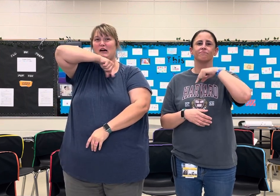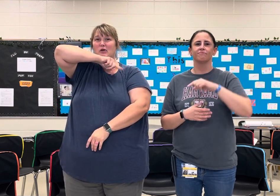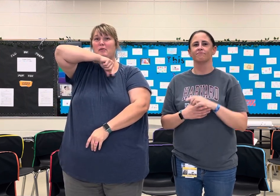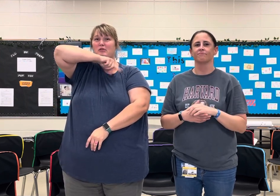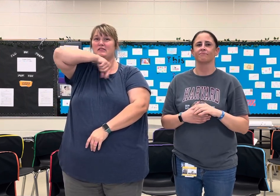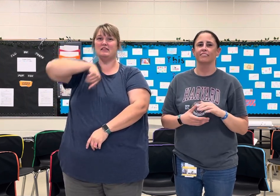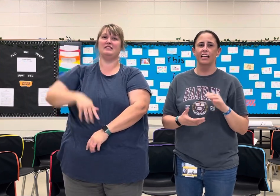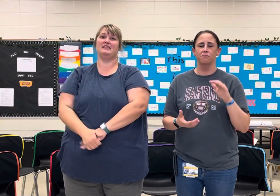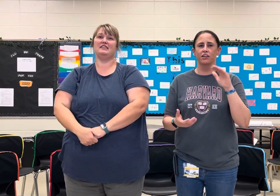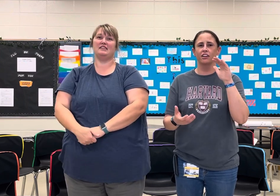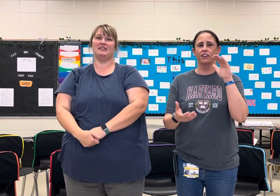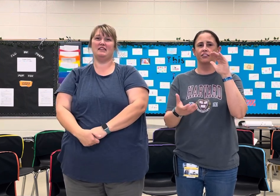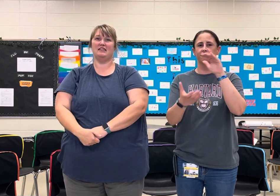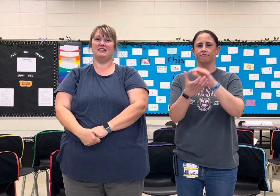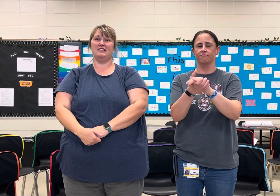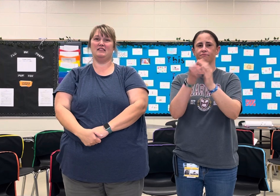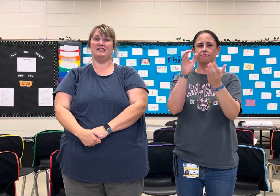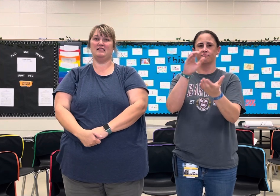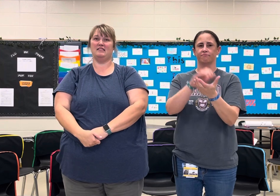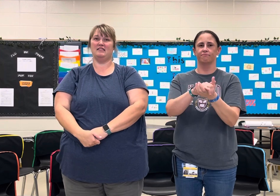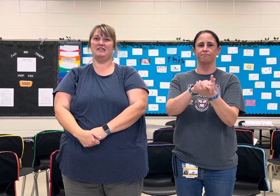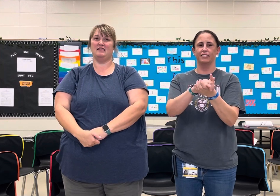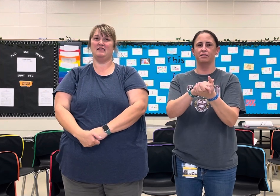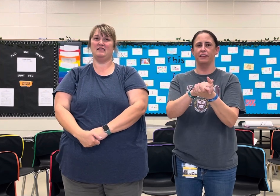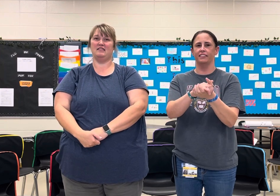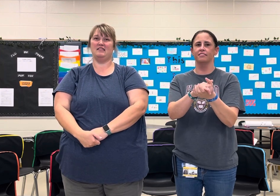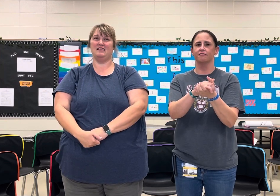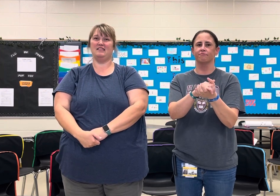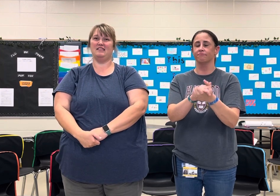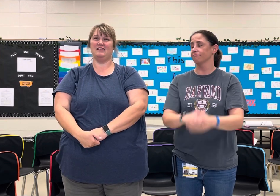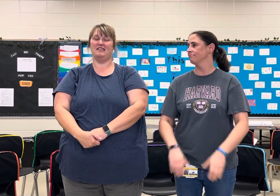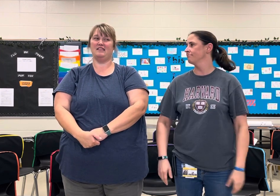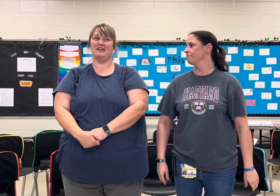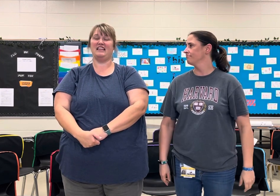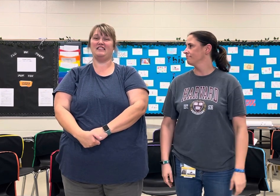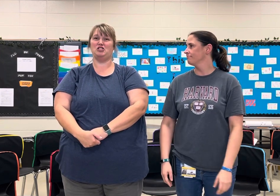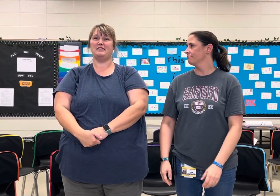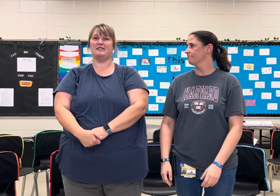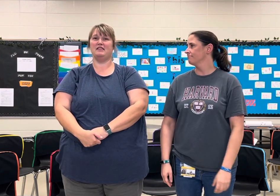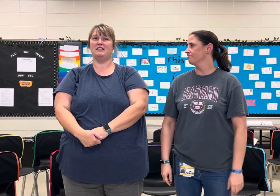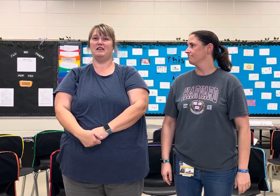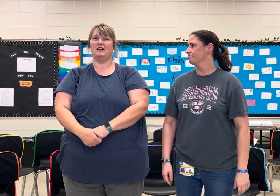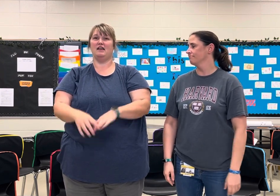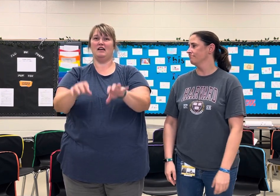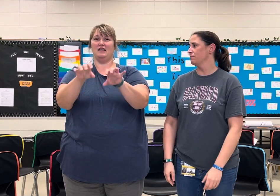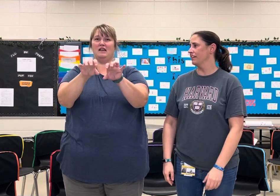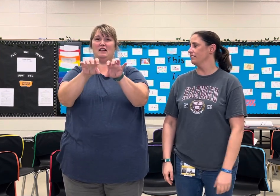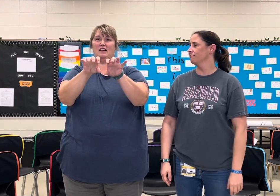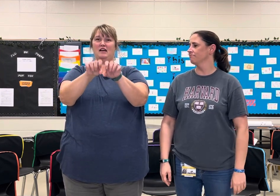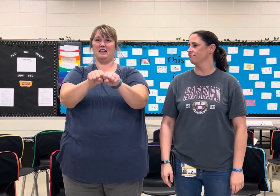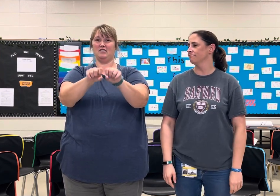gobble. hamburger. Make the patties I think the cheese. and bacon. Hot